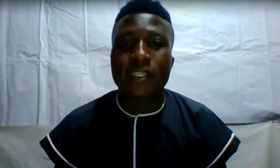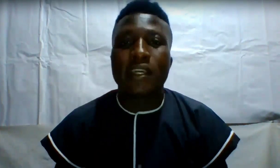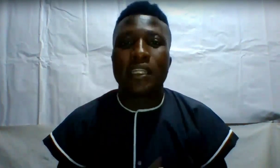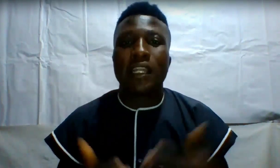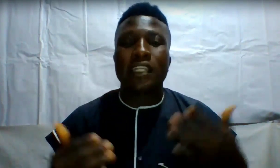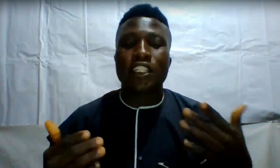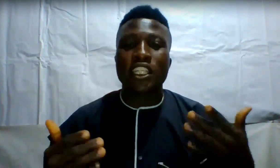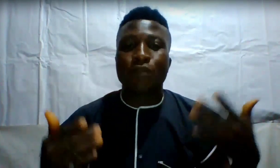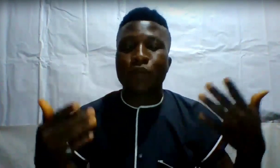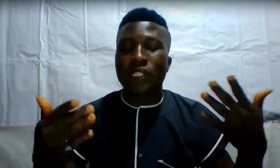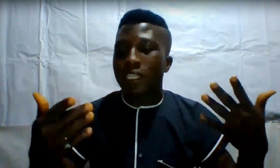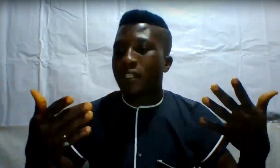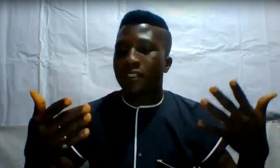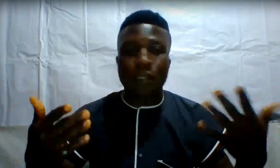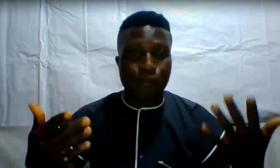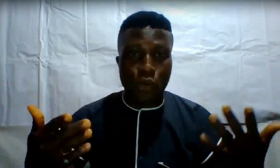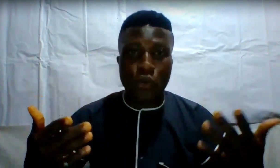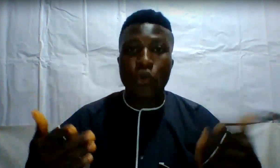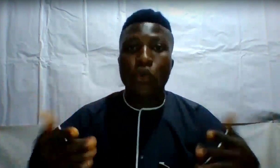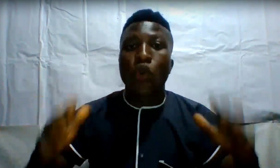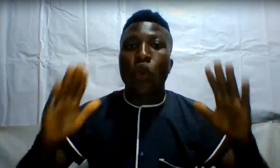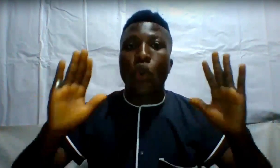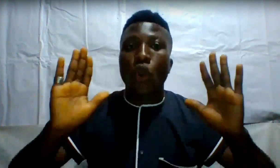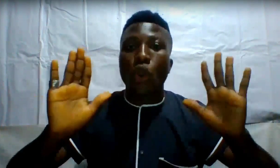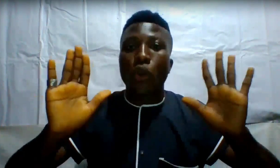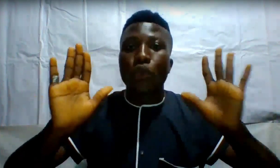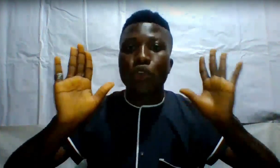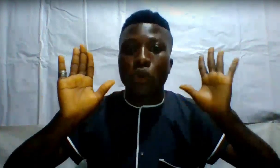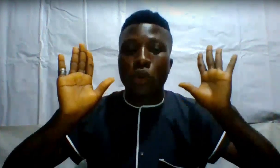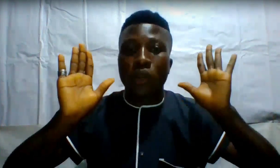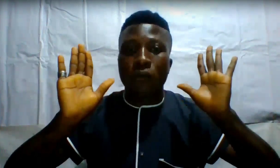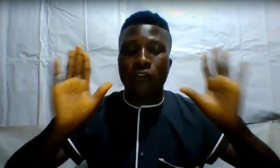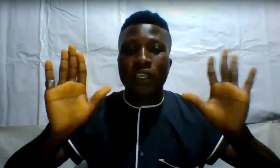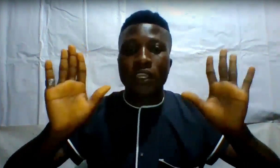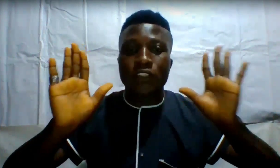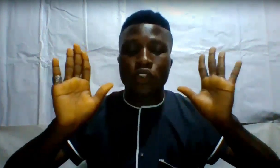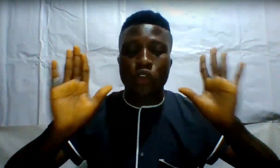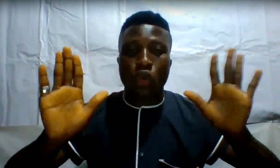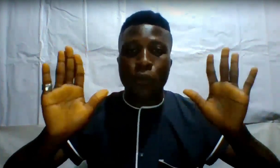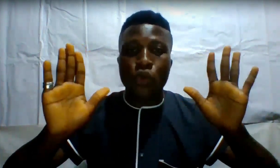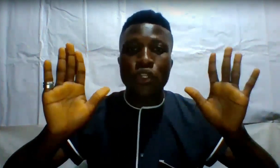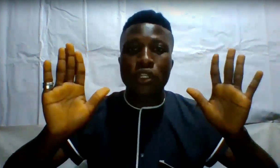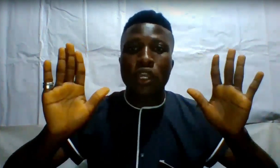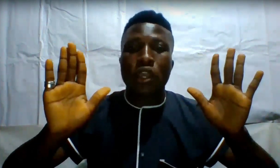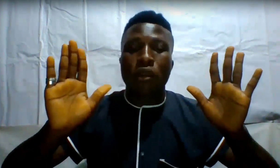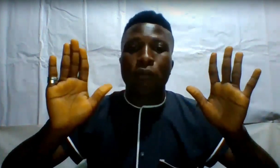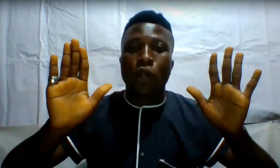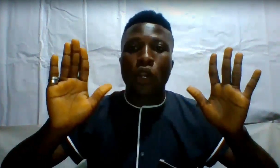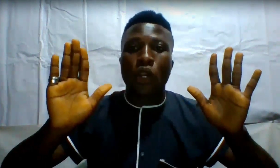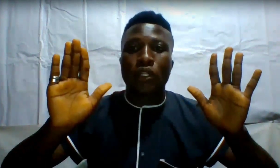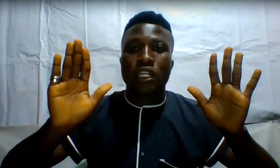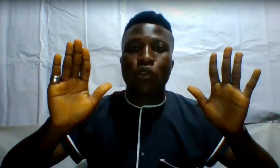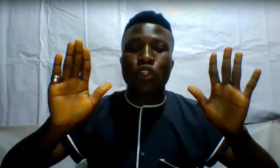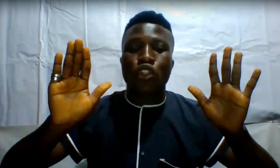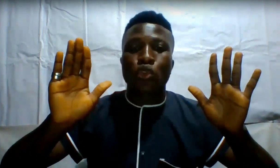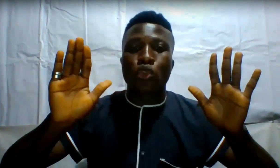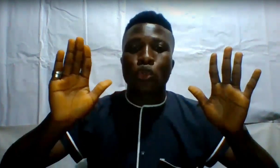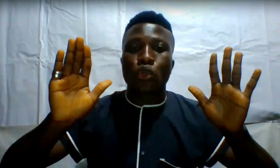is pretty simple. All your fingers open, but they're going to fold